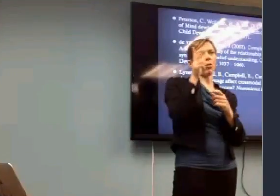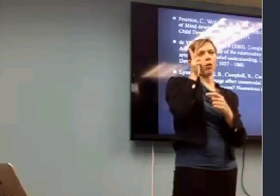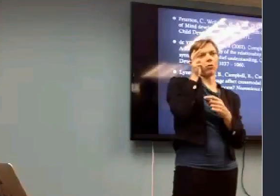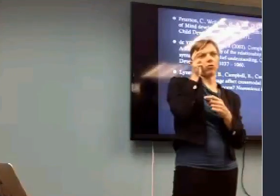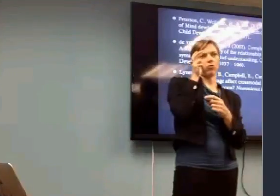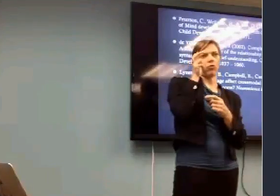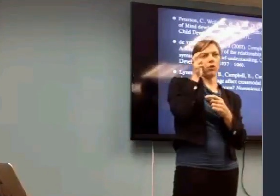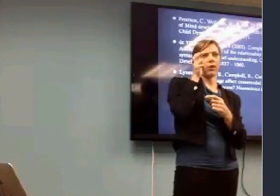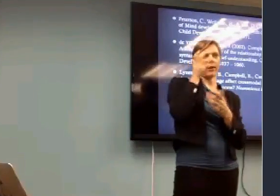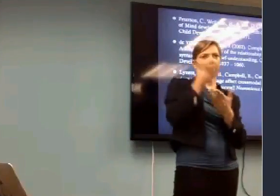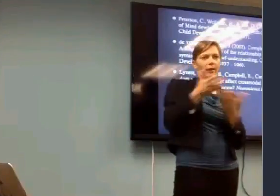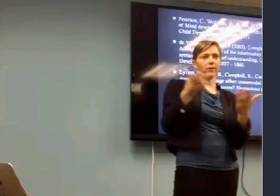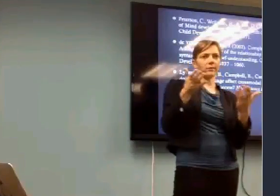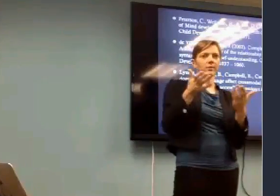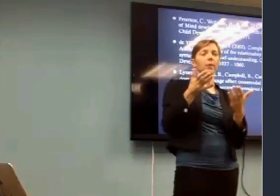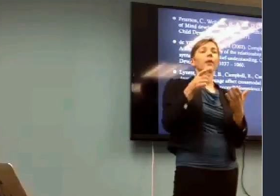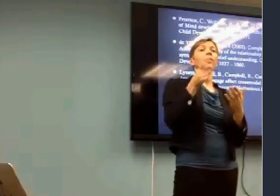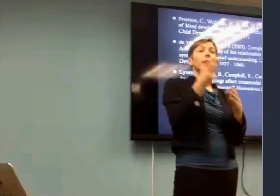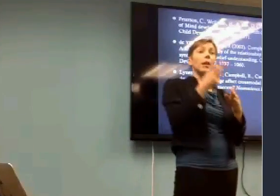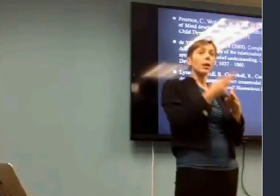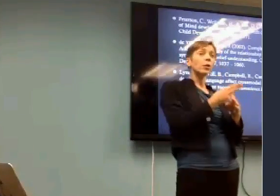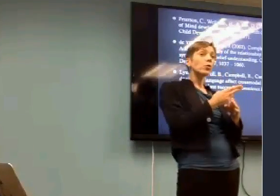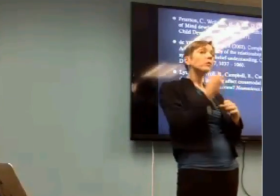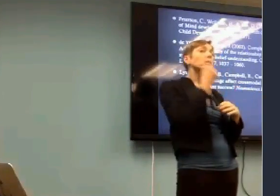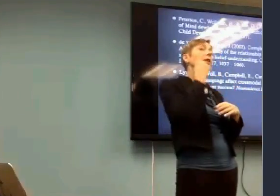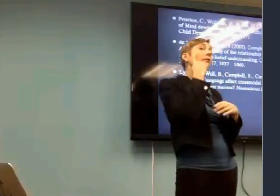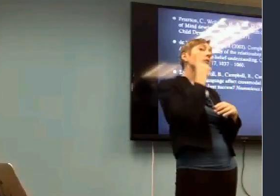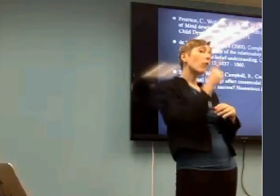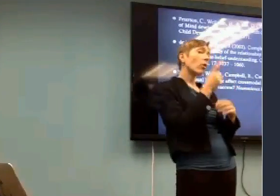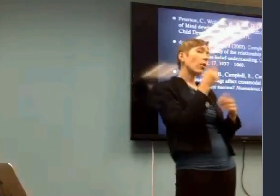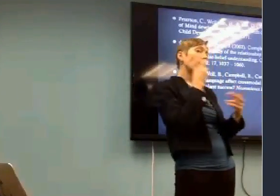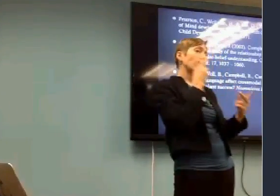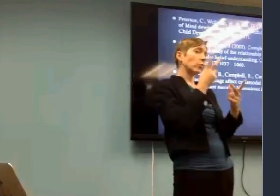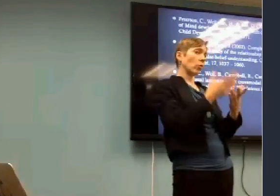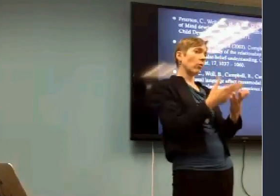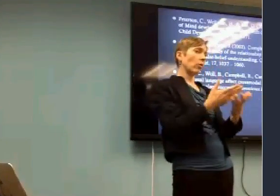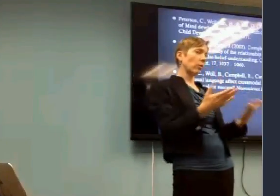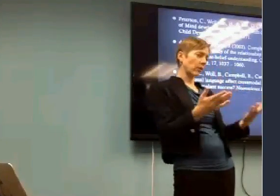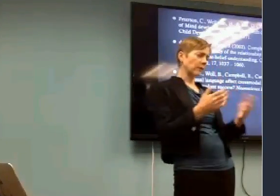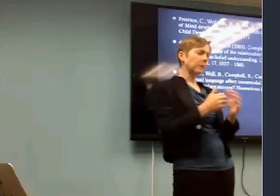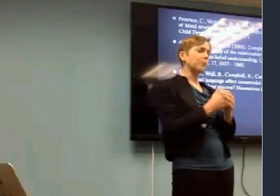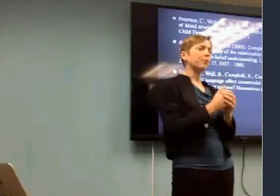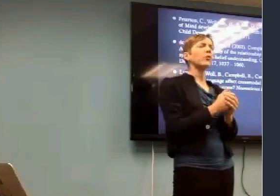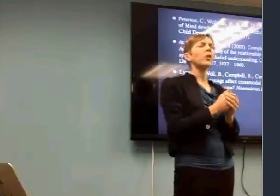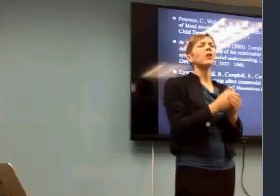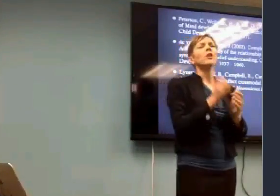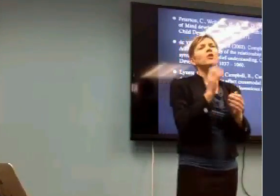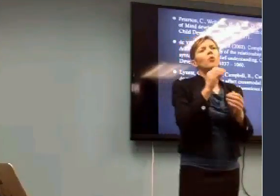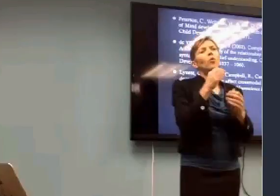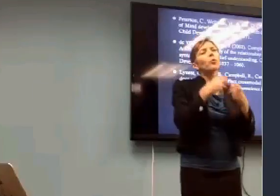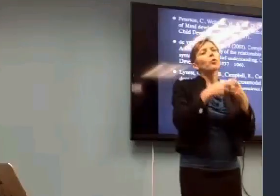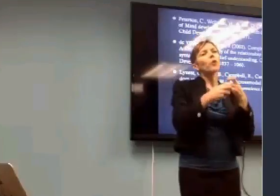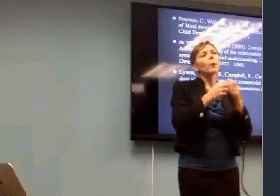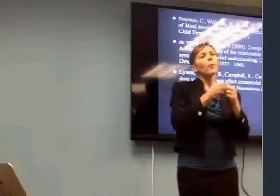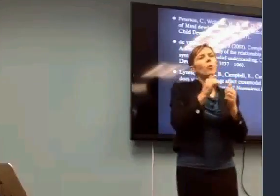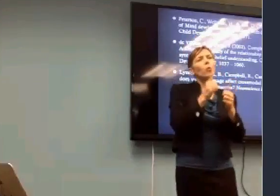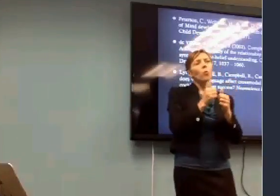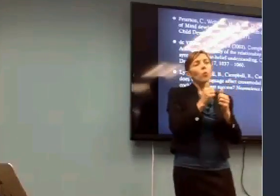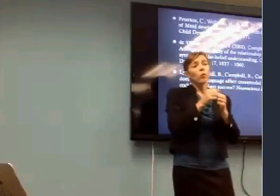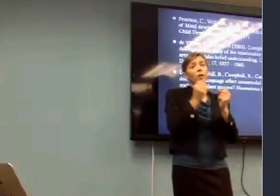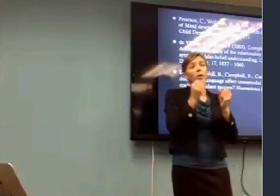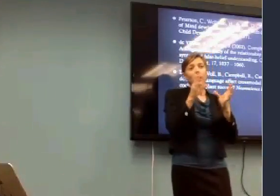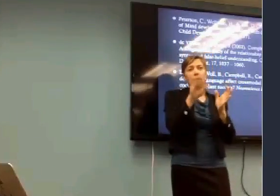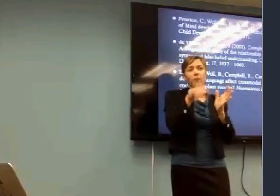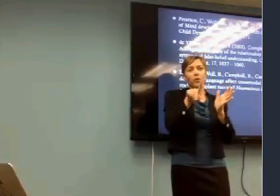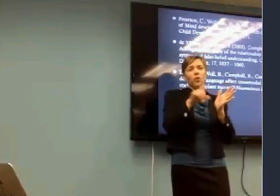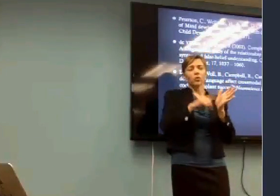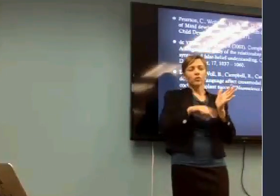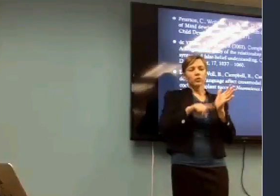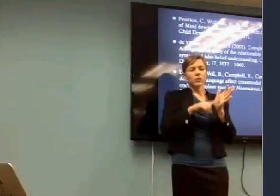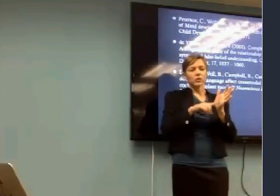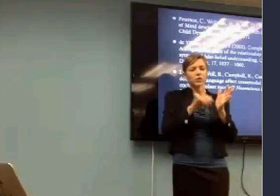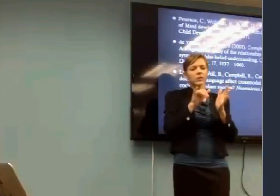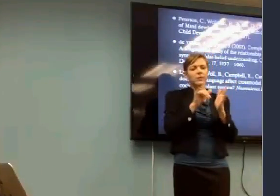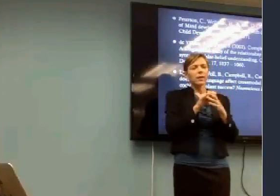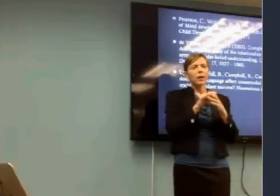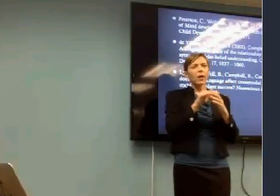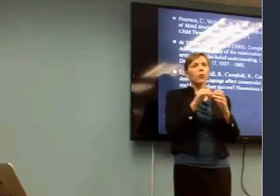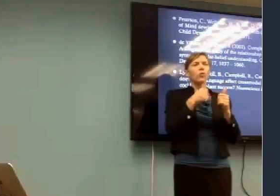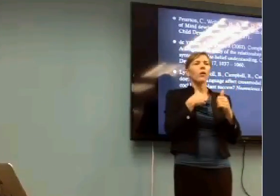cortex for auditory type things. So they're able to use that auditory cortex for visual things. But the problem with a lot of